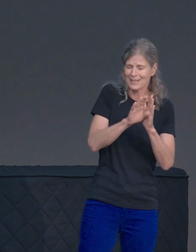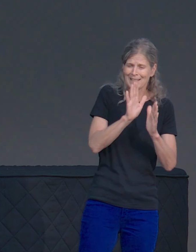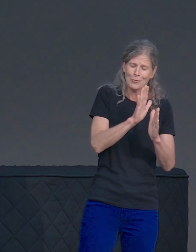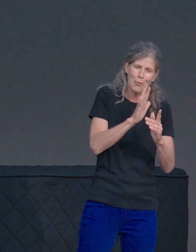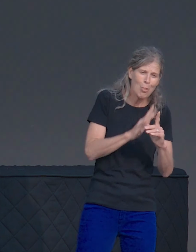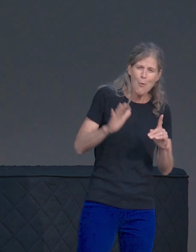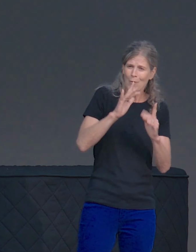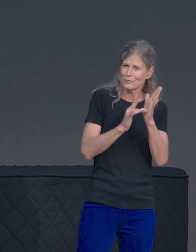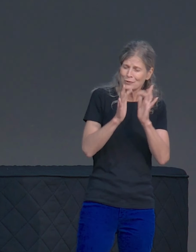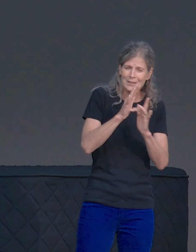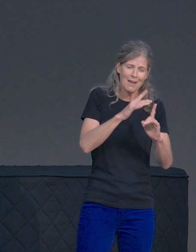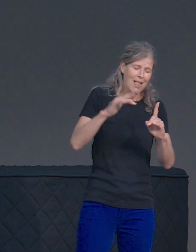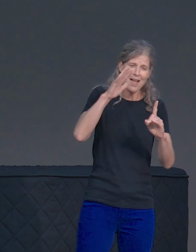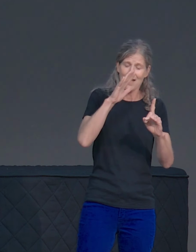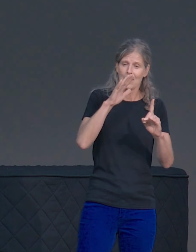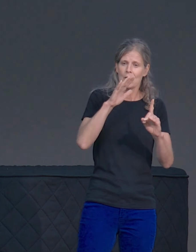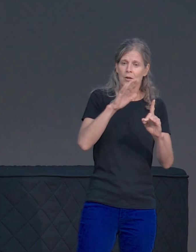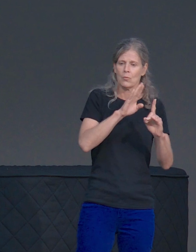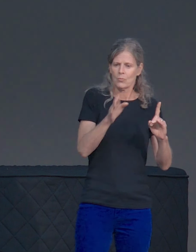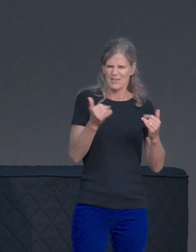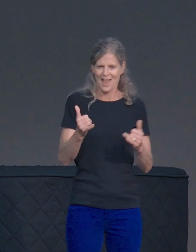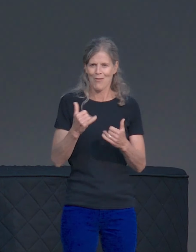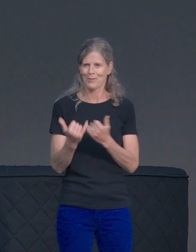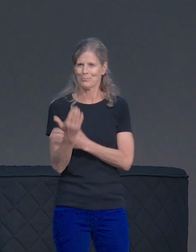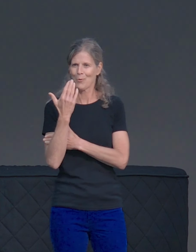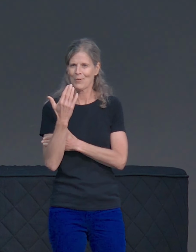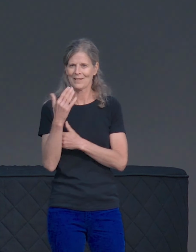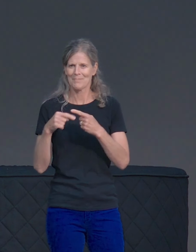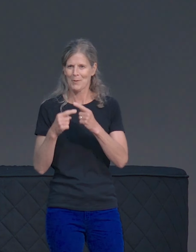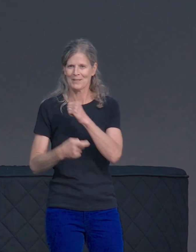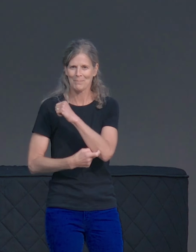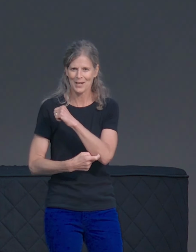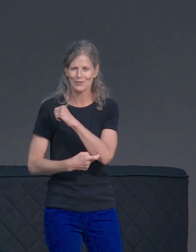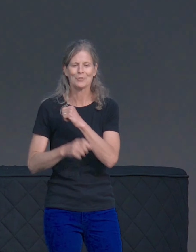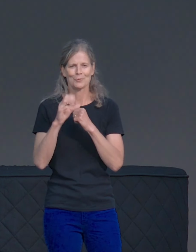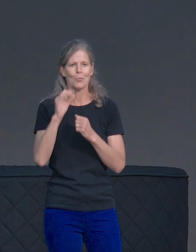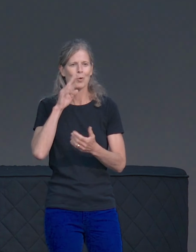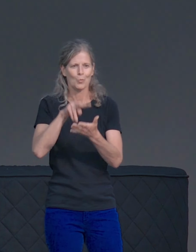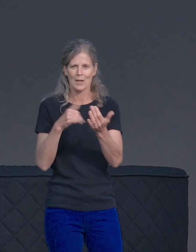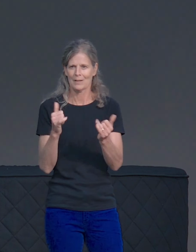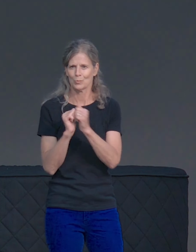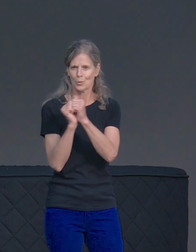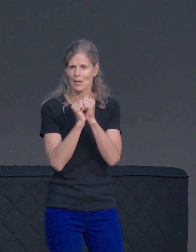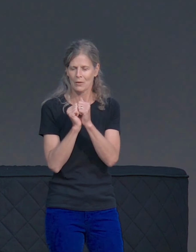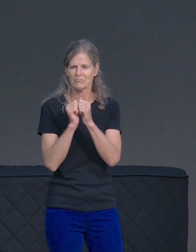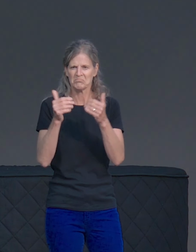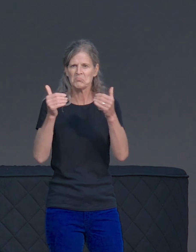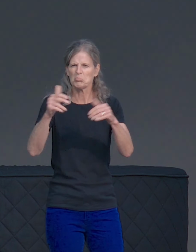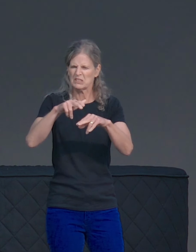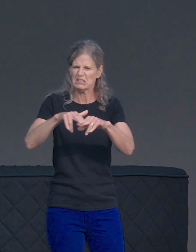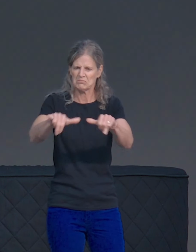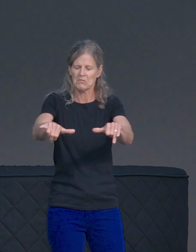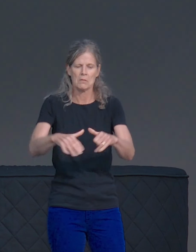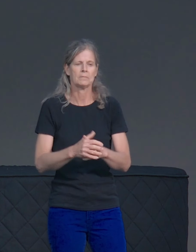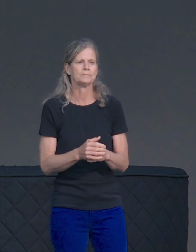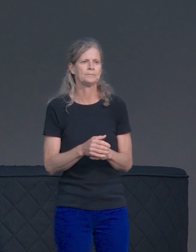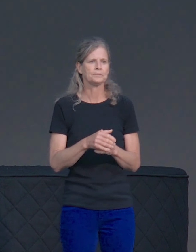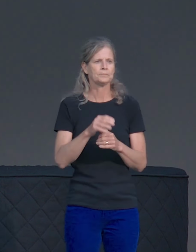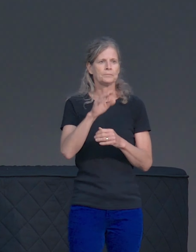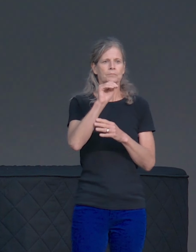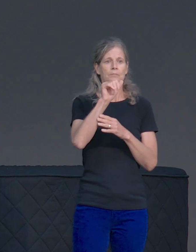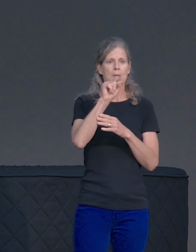glory to our text this morning. So let's read that together. You can remain seated. We'll read